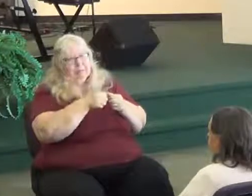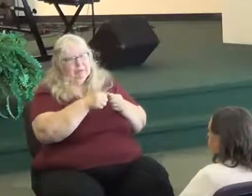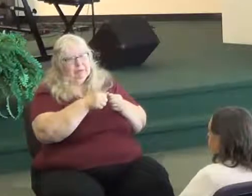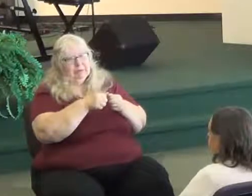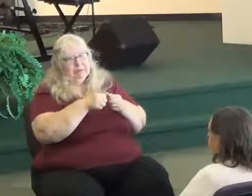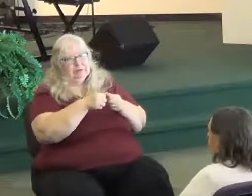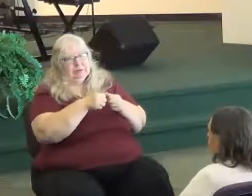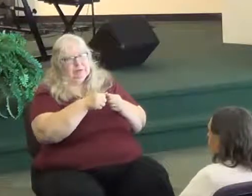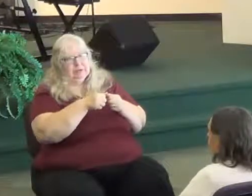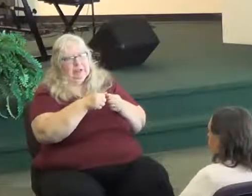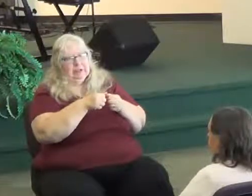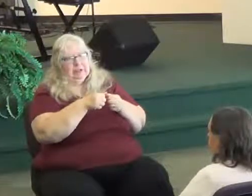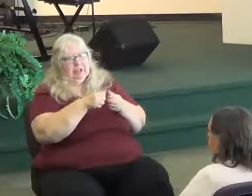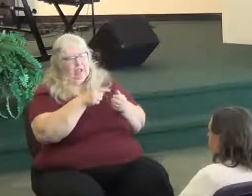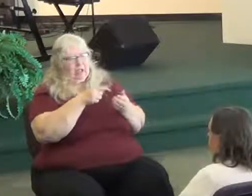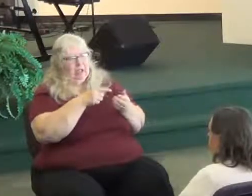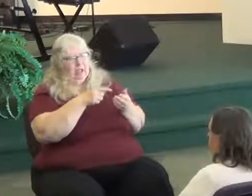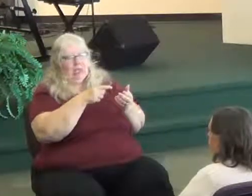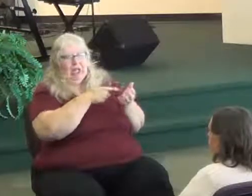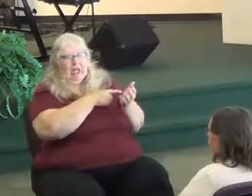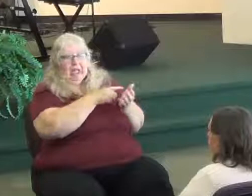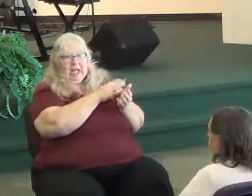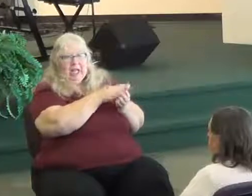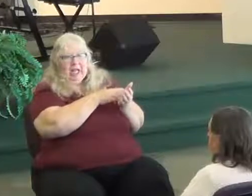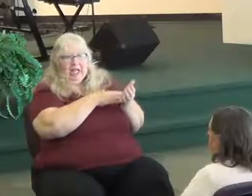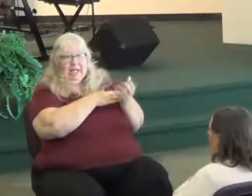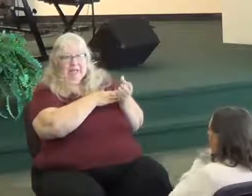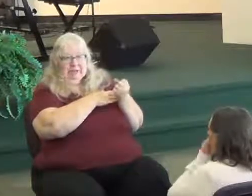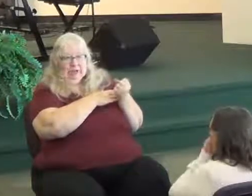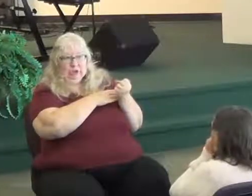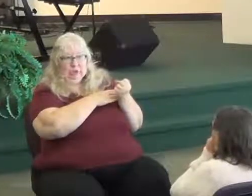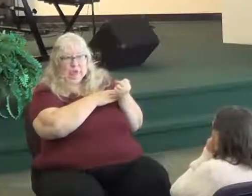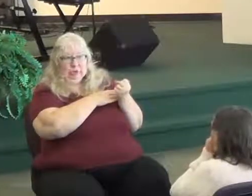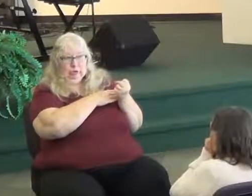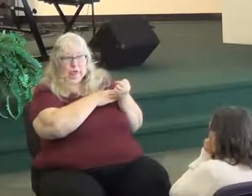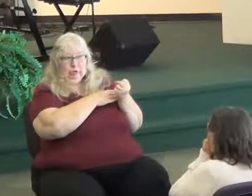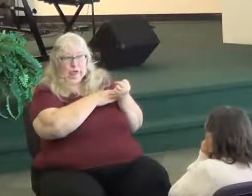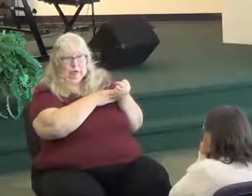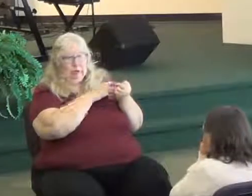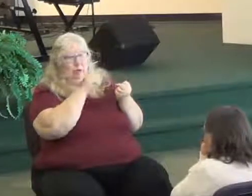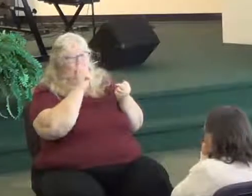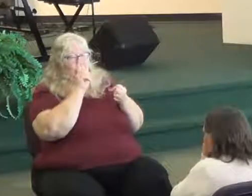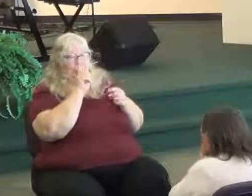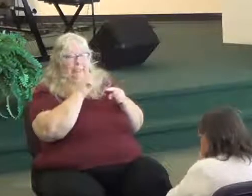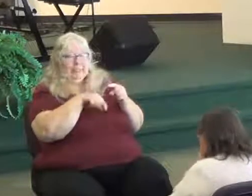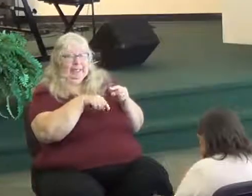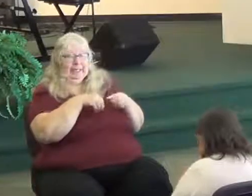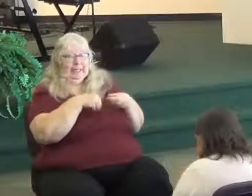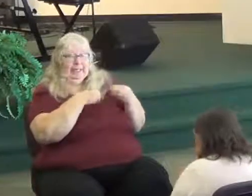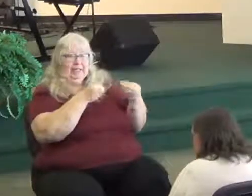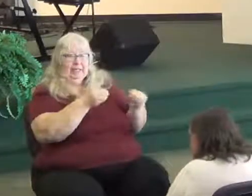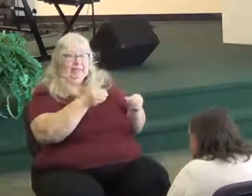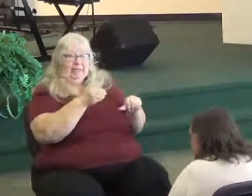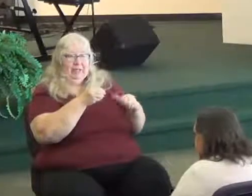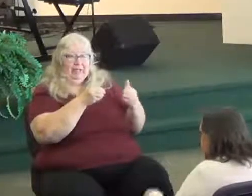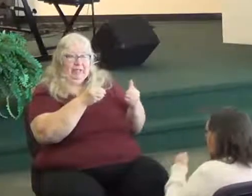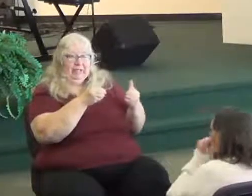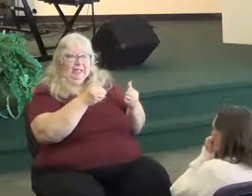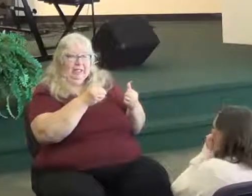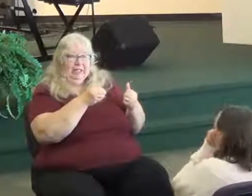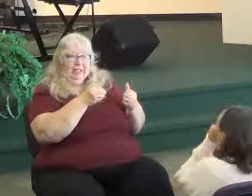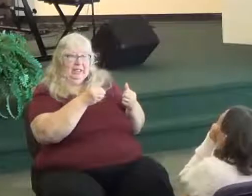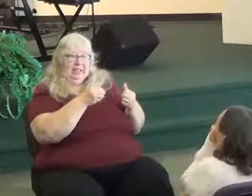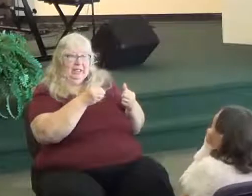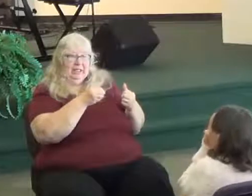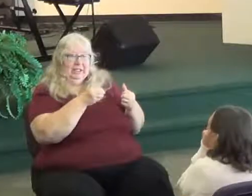fist. When we have a closed fist, we can't give anything away. But there's one bigger problem